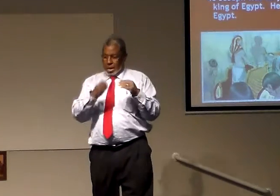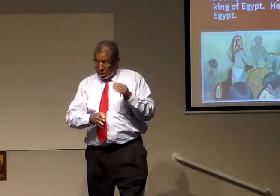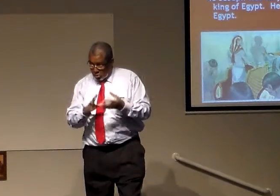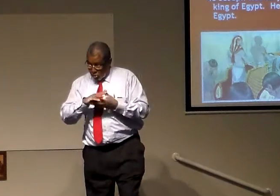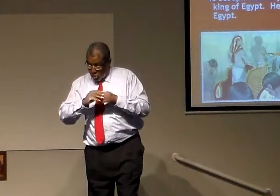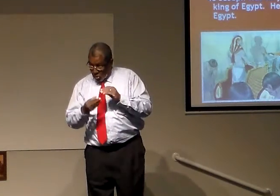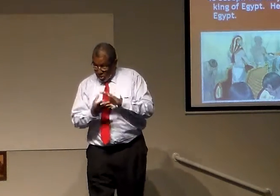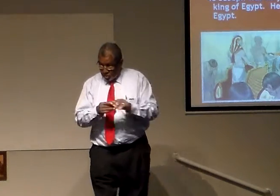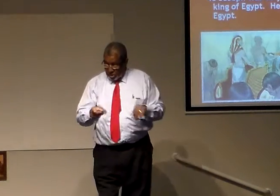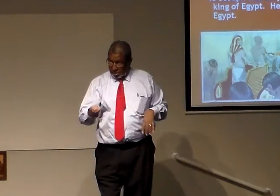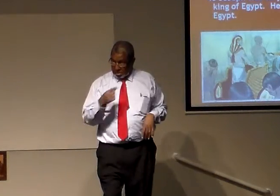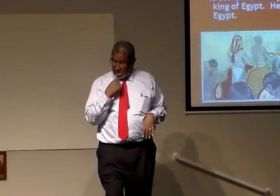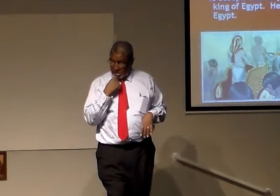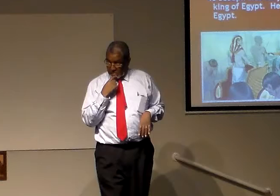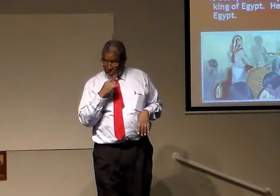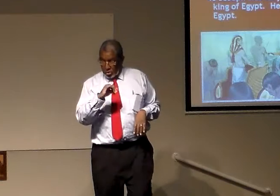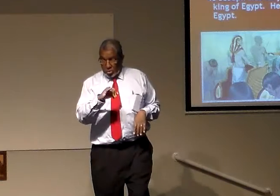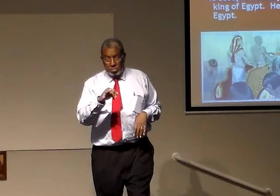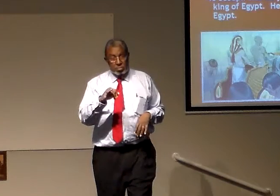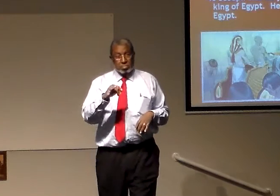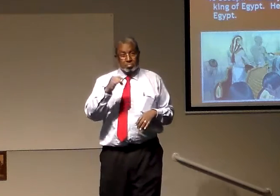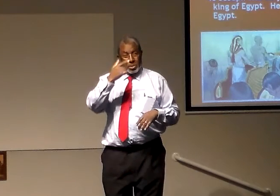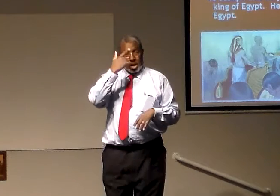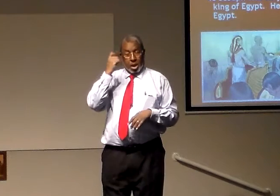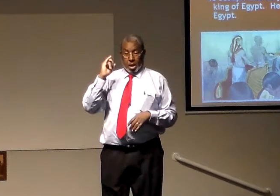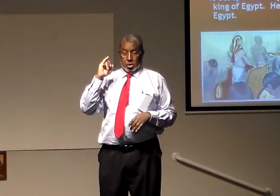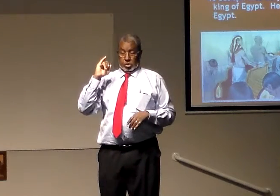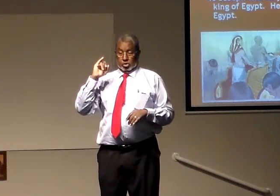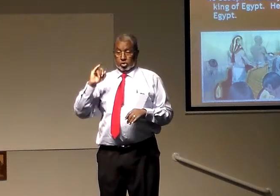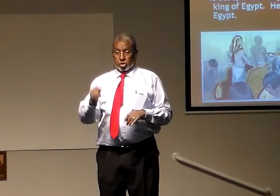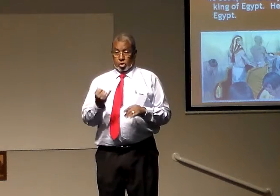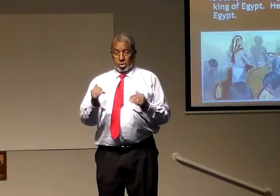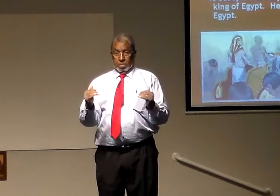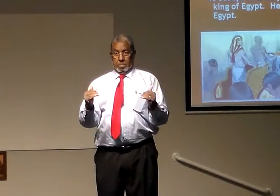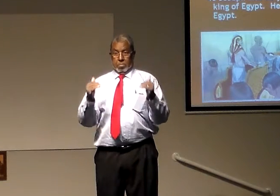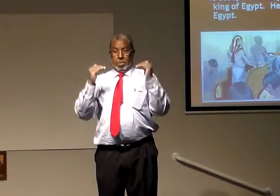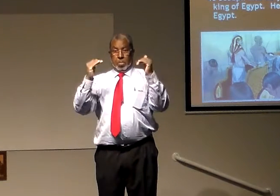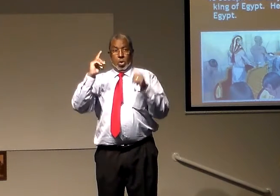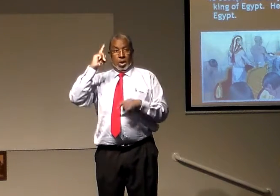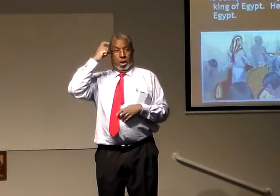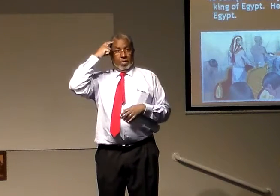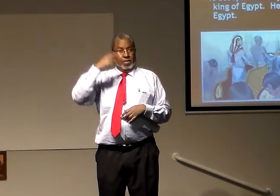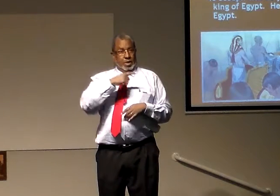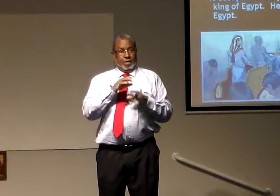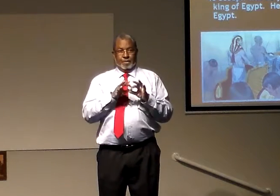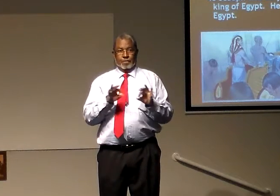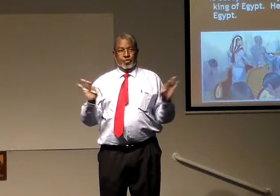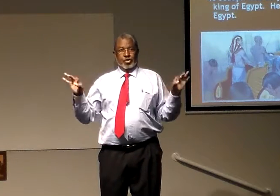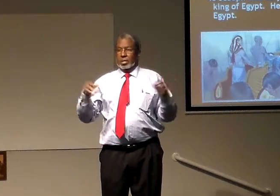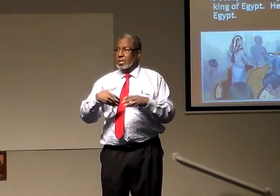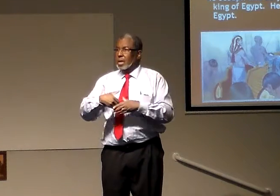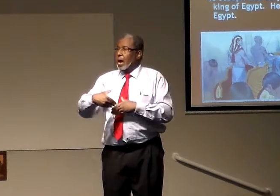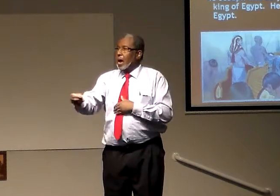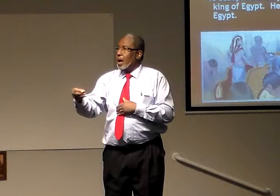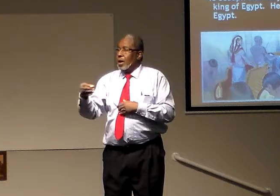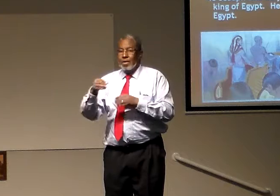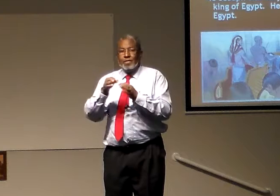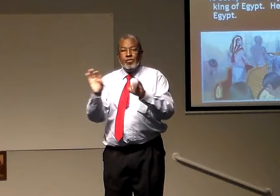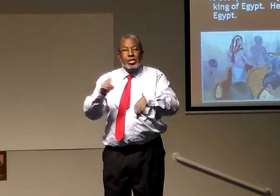will see in the last of the story, it says right here, because of his Joseph promotion, as he was free to get